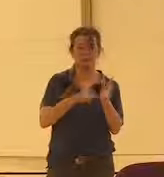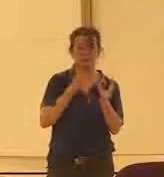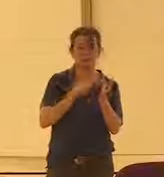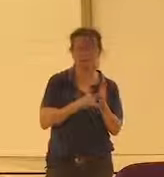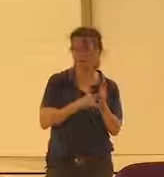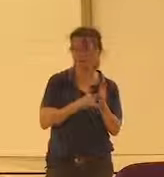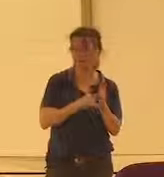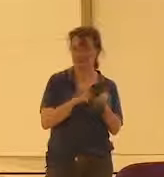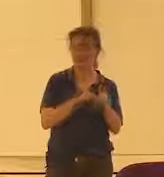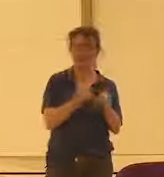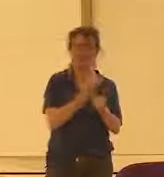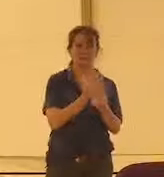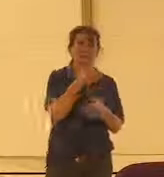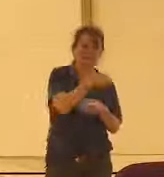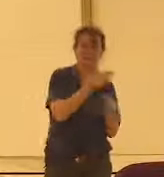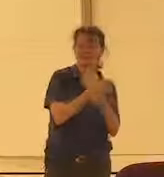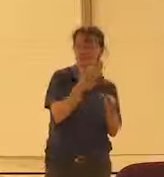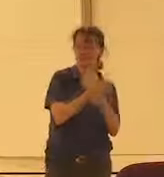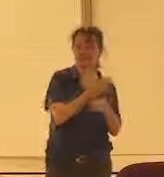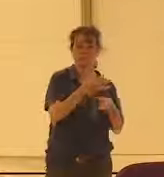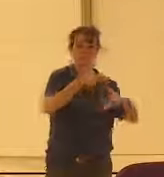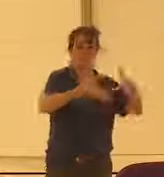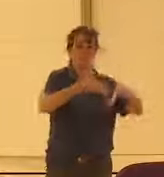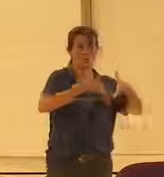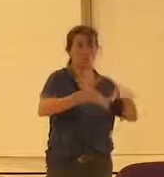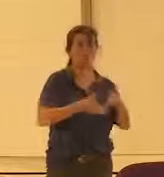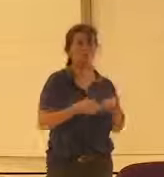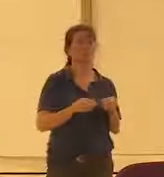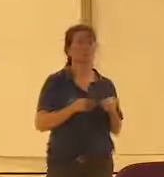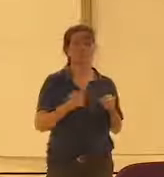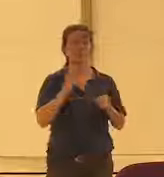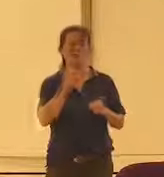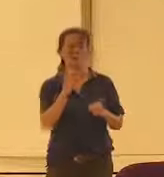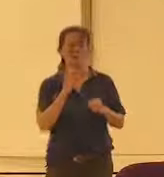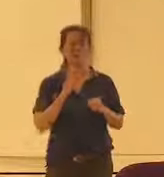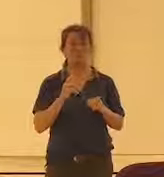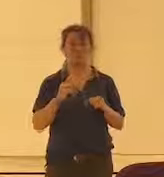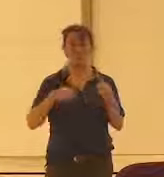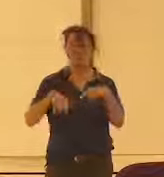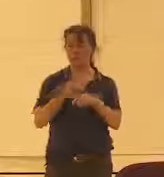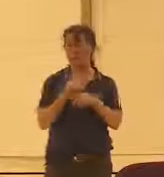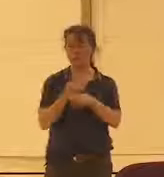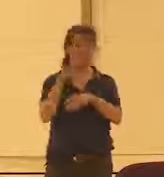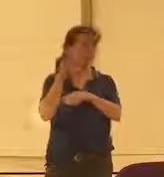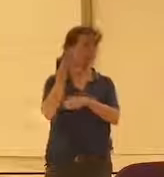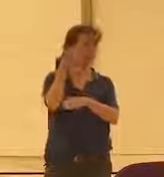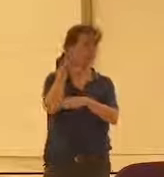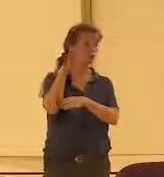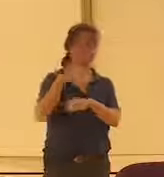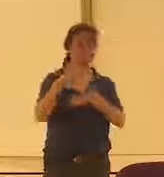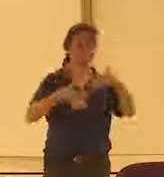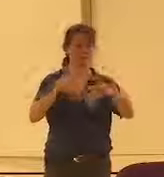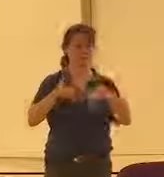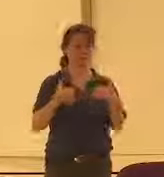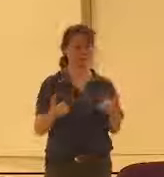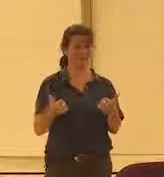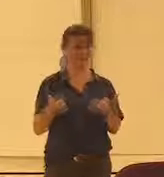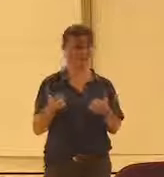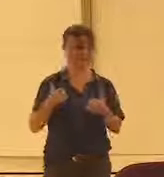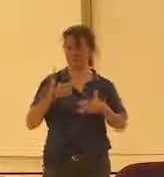for PSL users, for example. But we are talking about the future of Sign Health and what Sign Health should be doing for deaf people's health